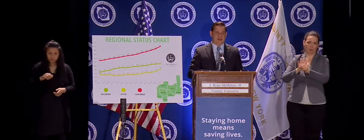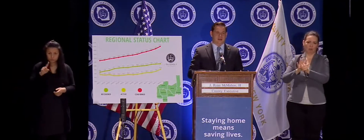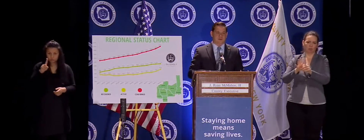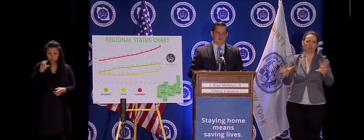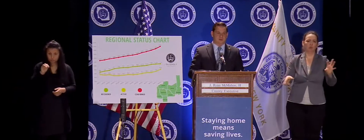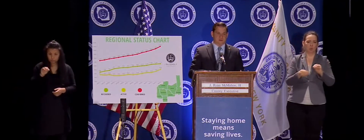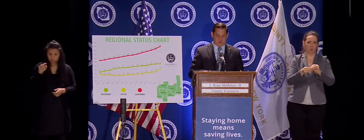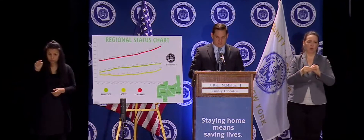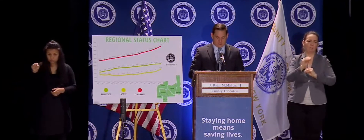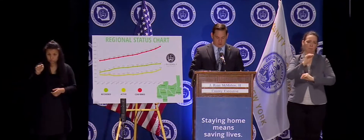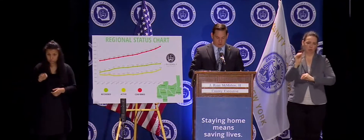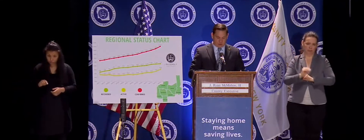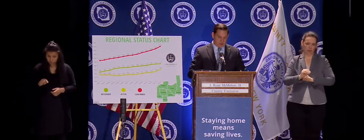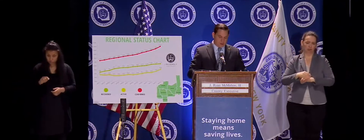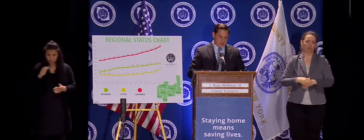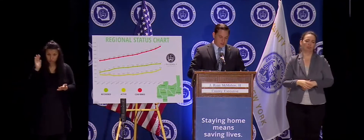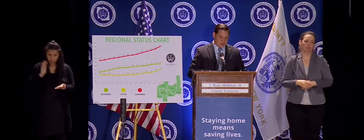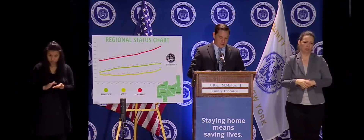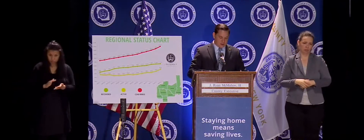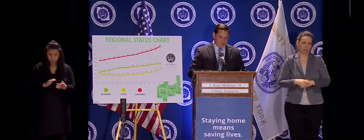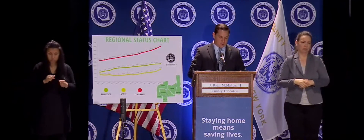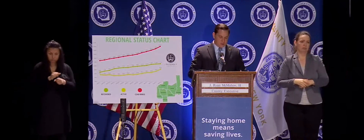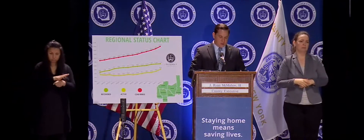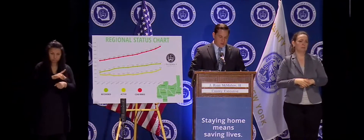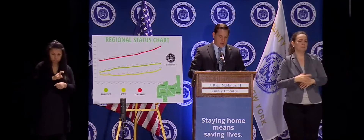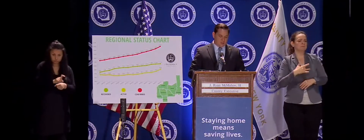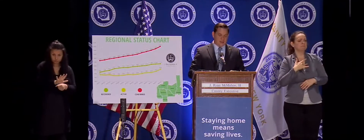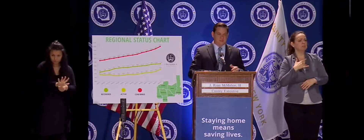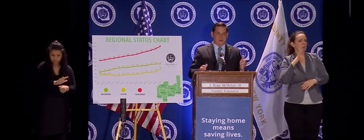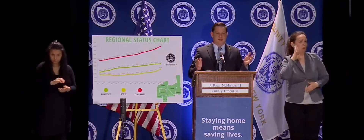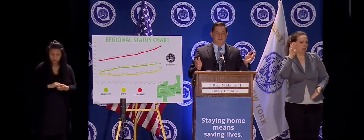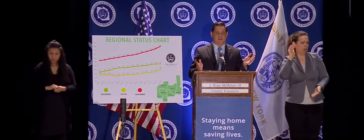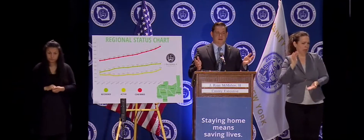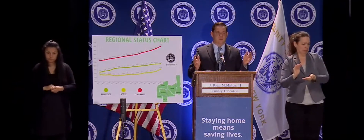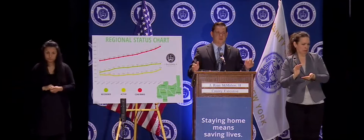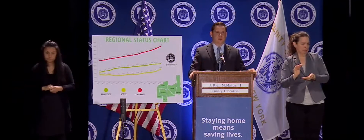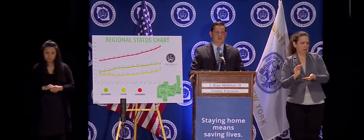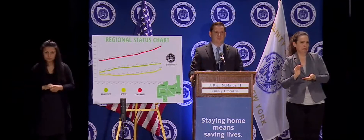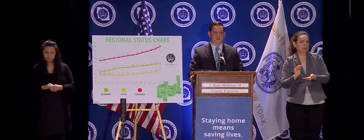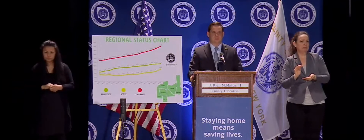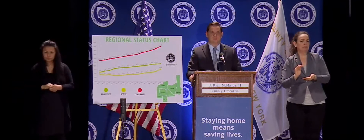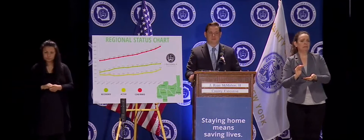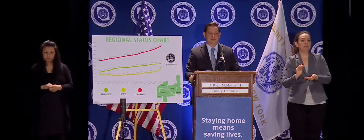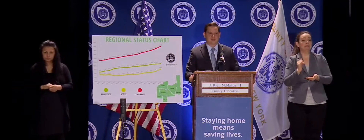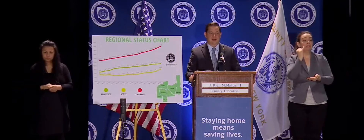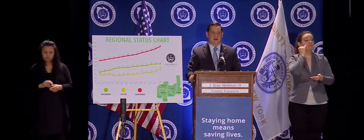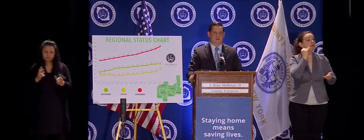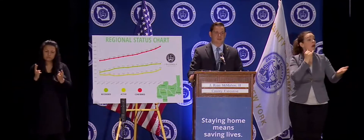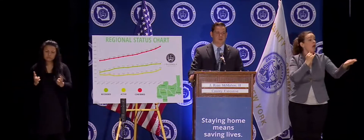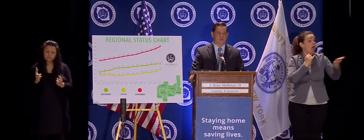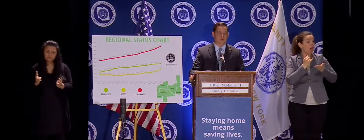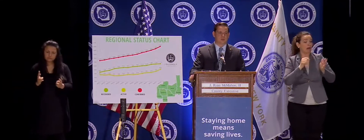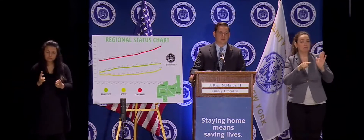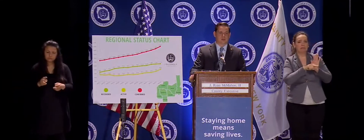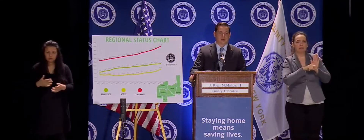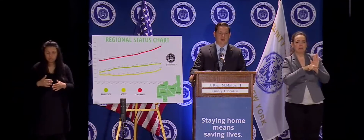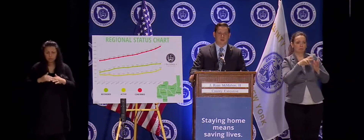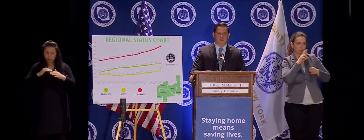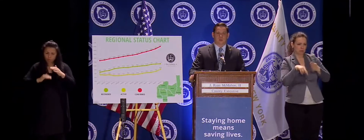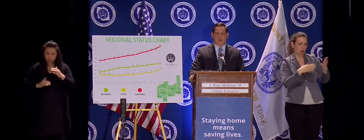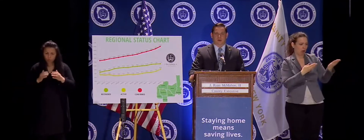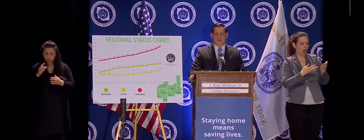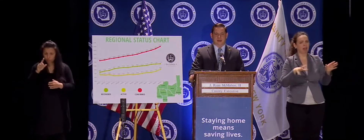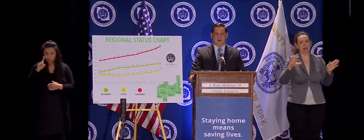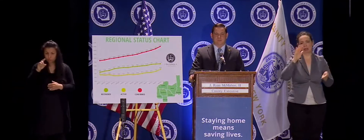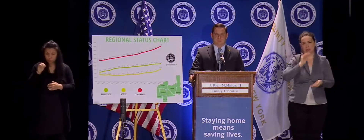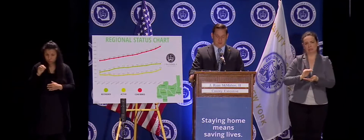have the negatives in from the state of New York into that number. But that's been consistent. We've been between 7.5, 8.2 this